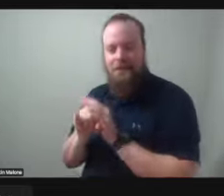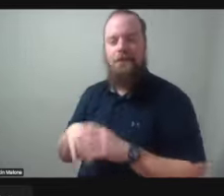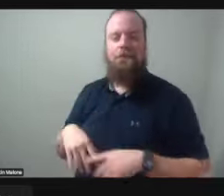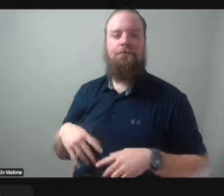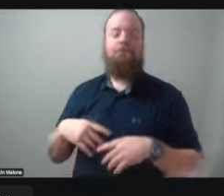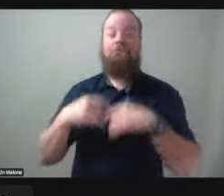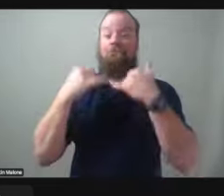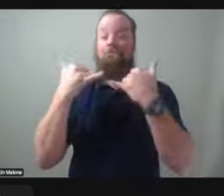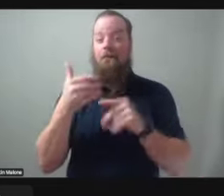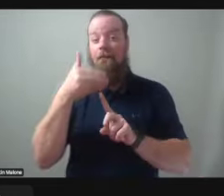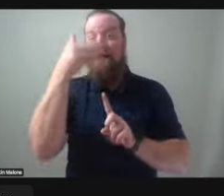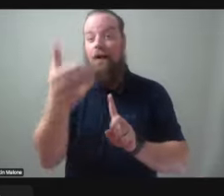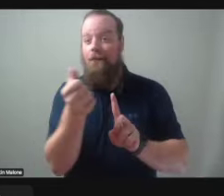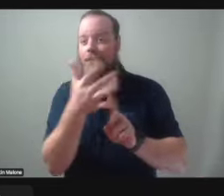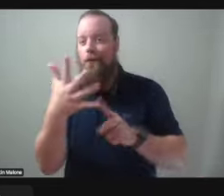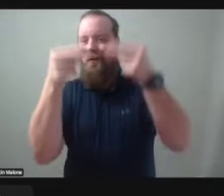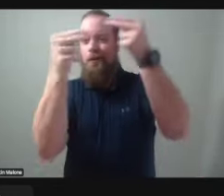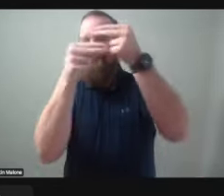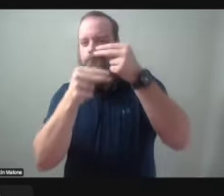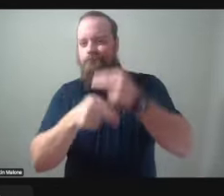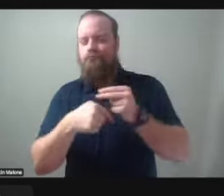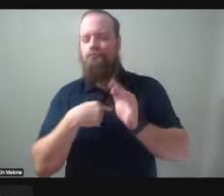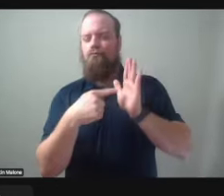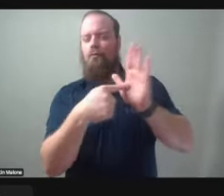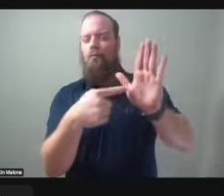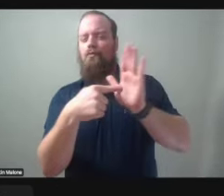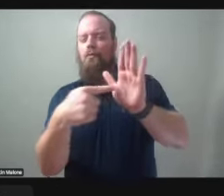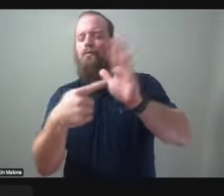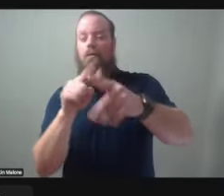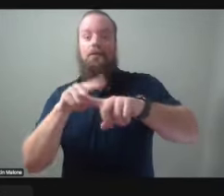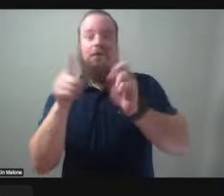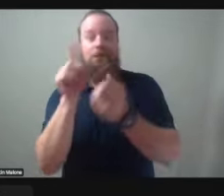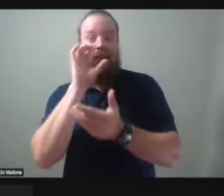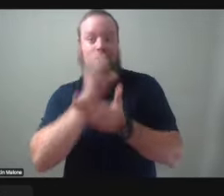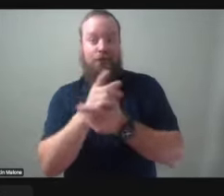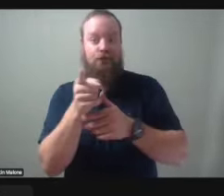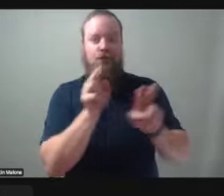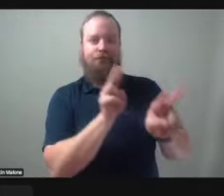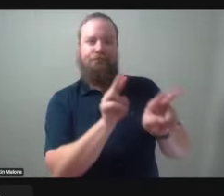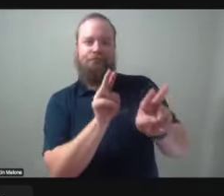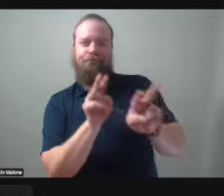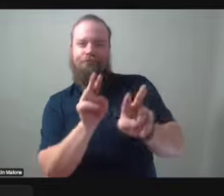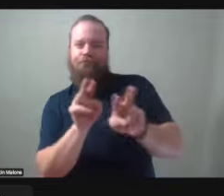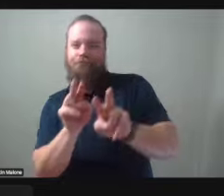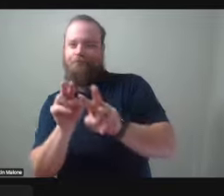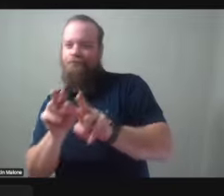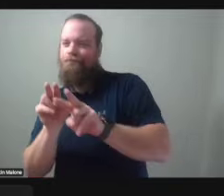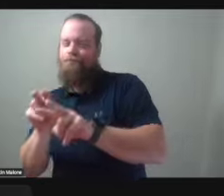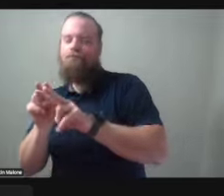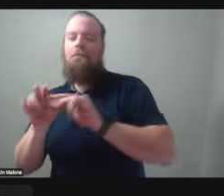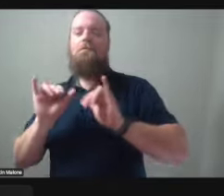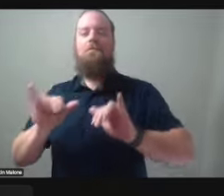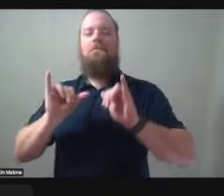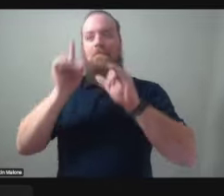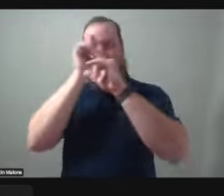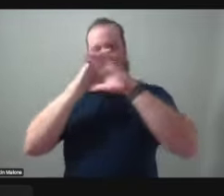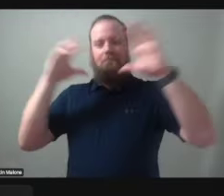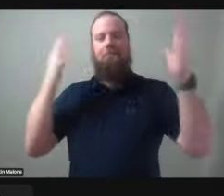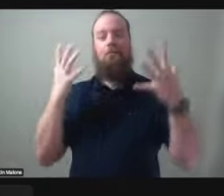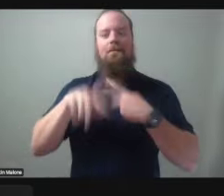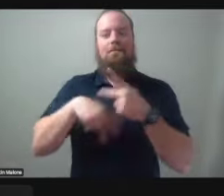values and identity, and just cherishing those. And I'm going to show you a couple examples of Devia artists